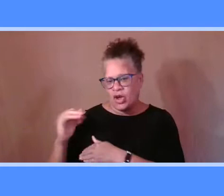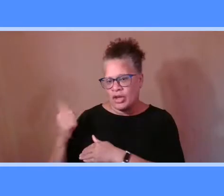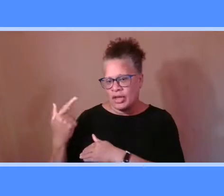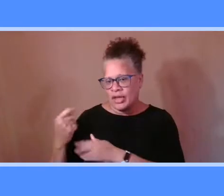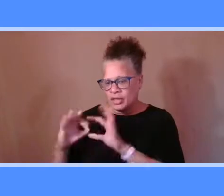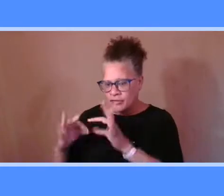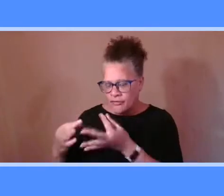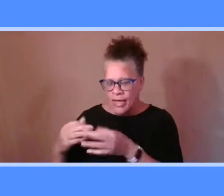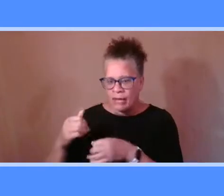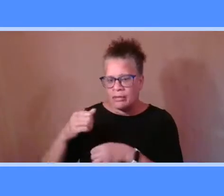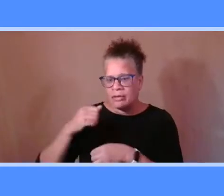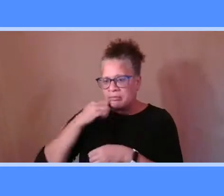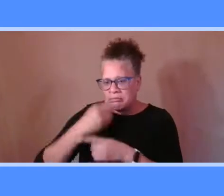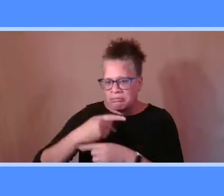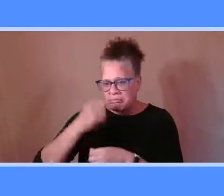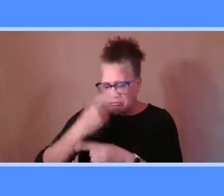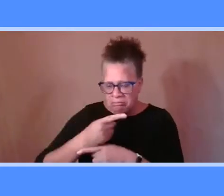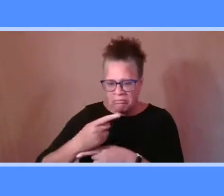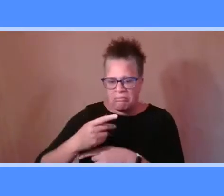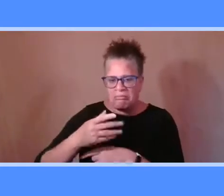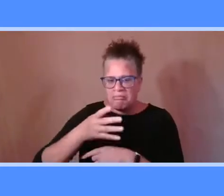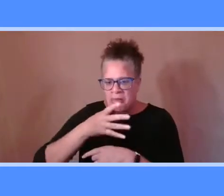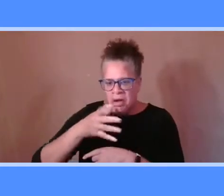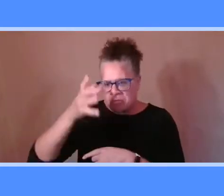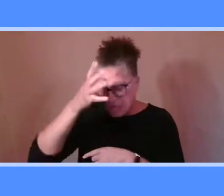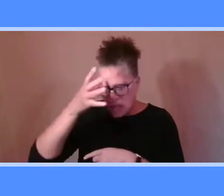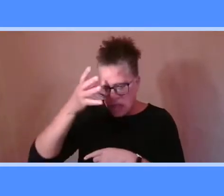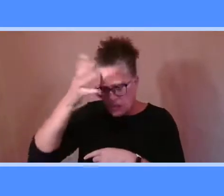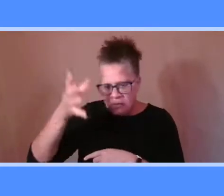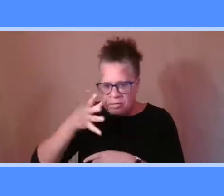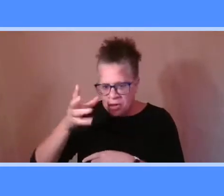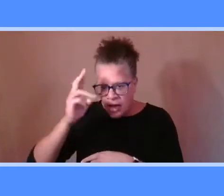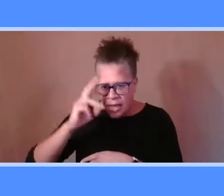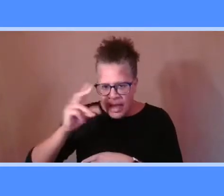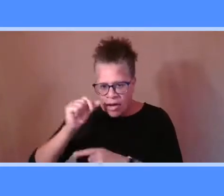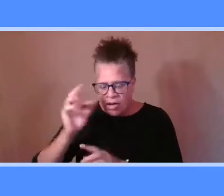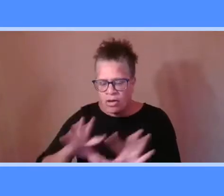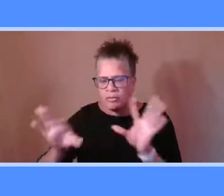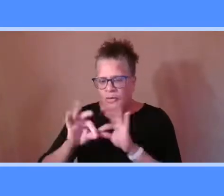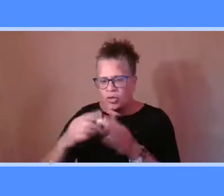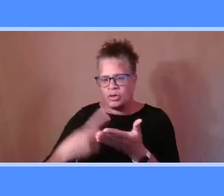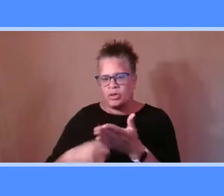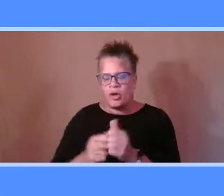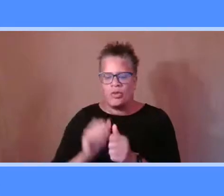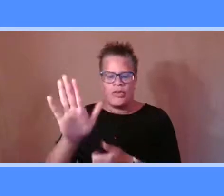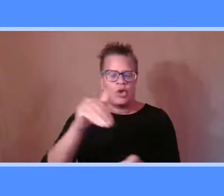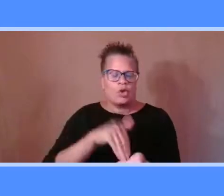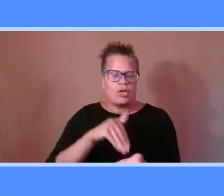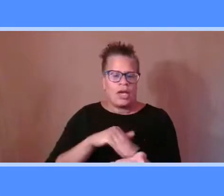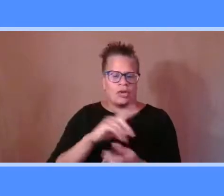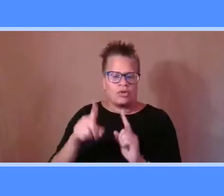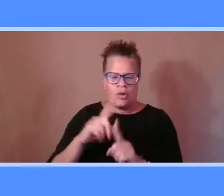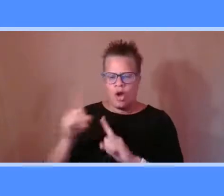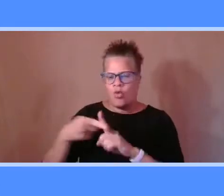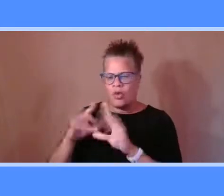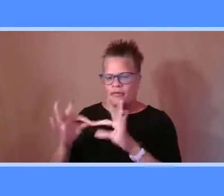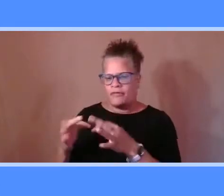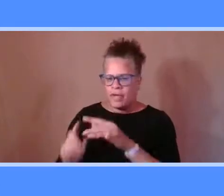you would lower those numbers when you start getting yourself screened. So just talk to your doctor about that